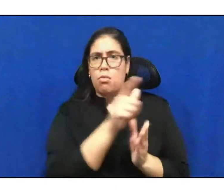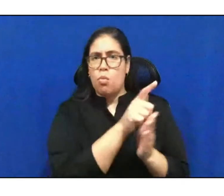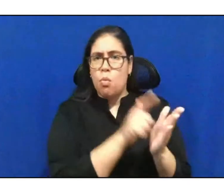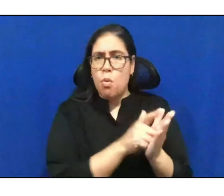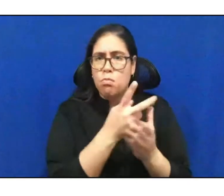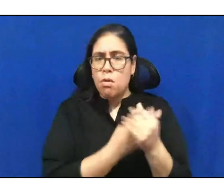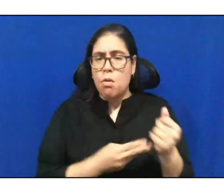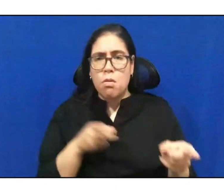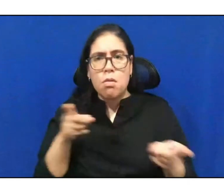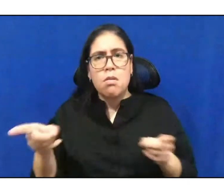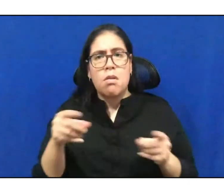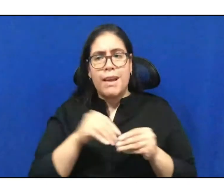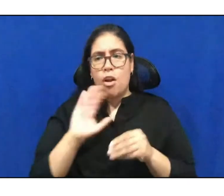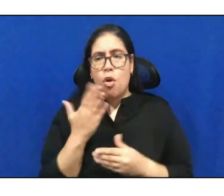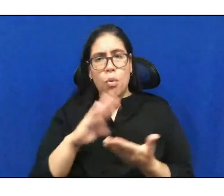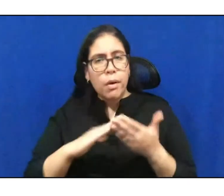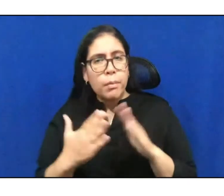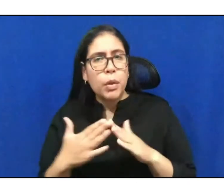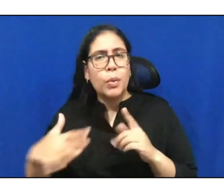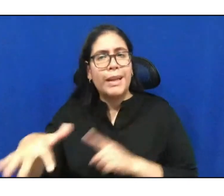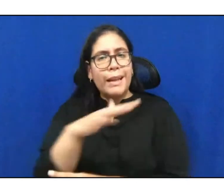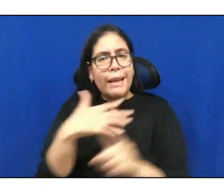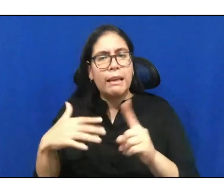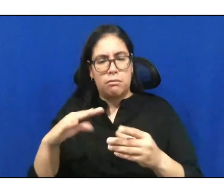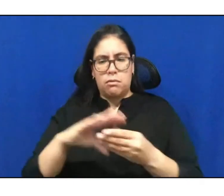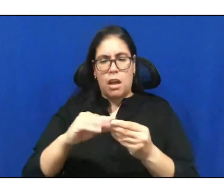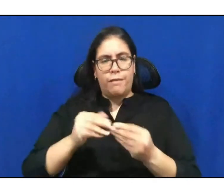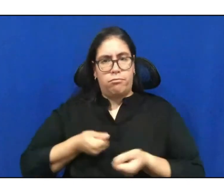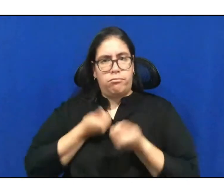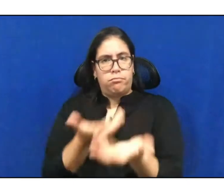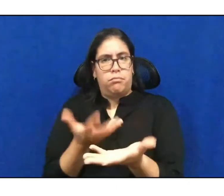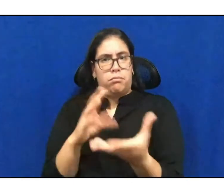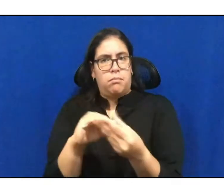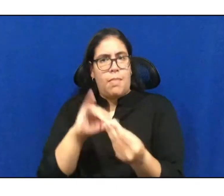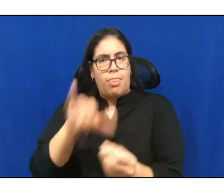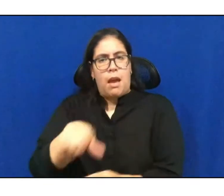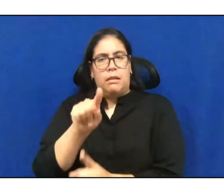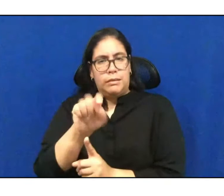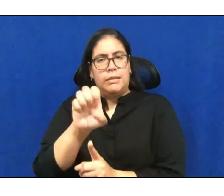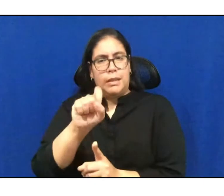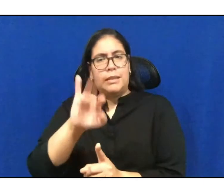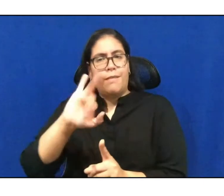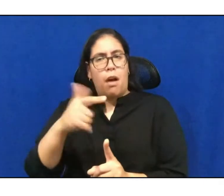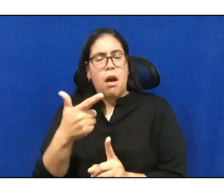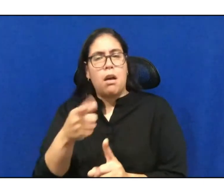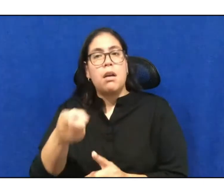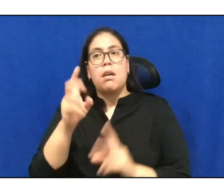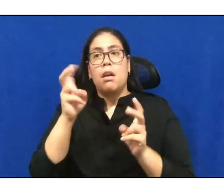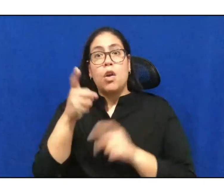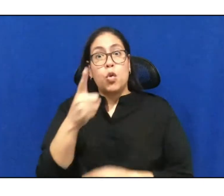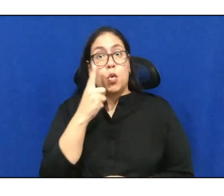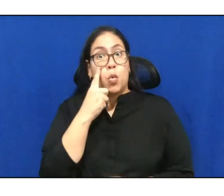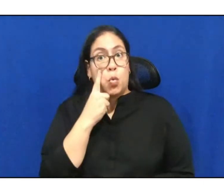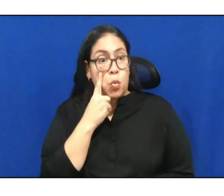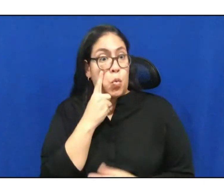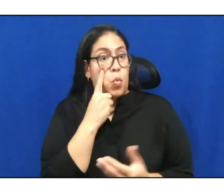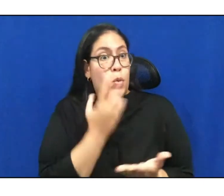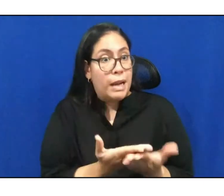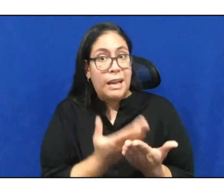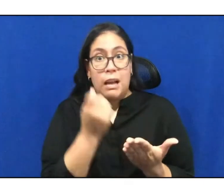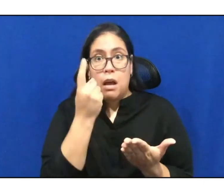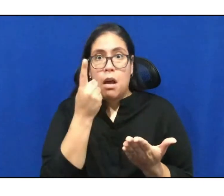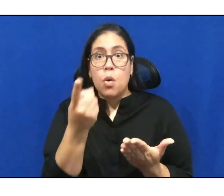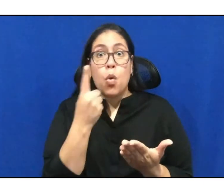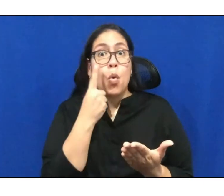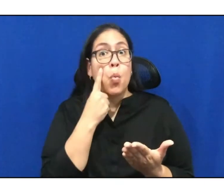we're witnessing, and it isn't witnessing to me is something where it's not just you see something, but you have to say something later, and